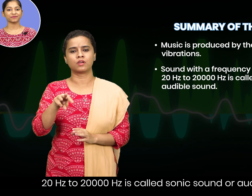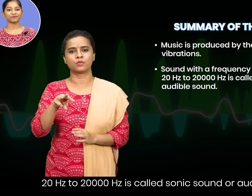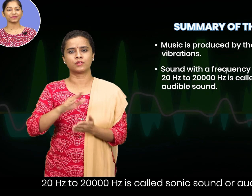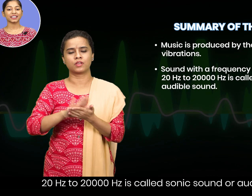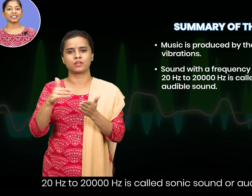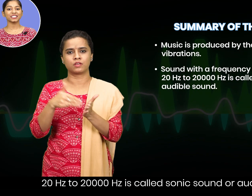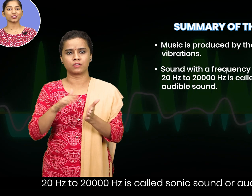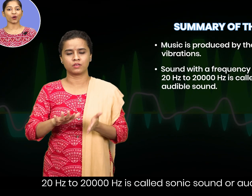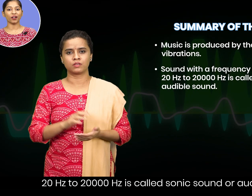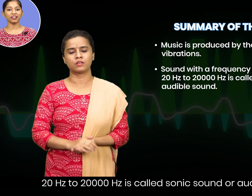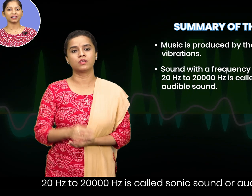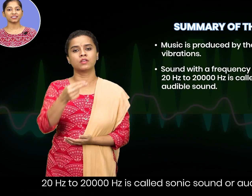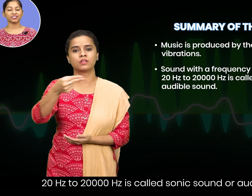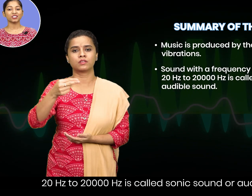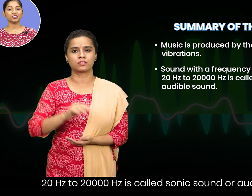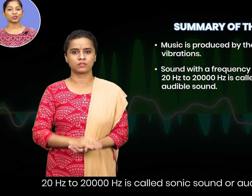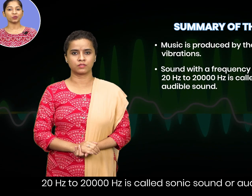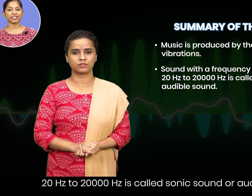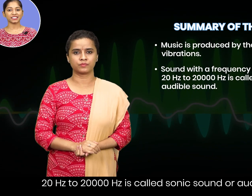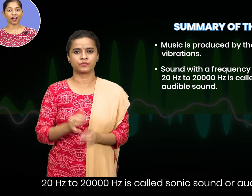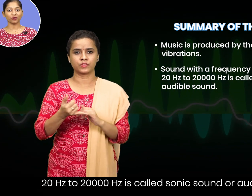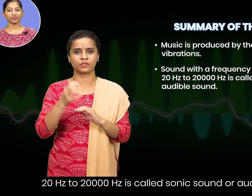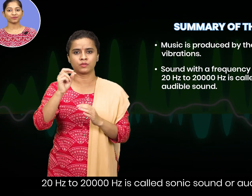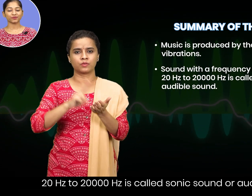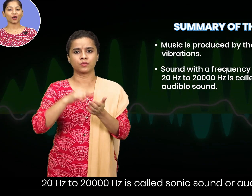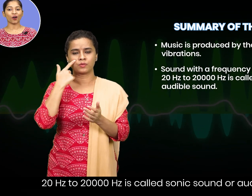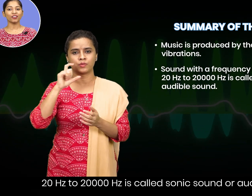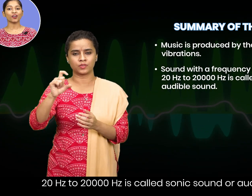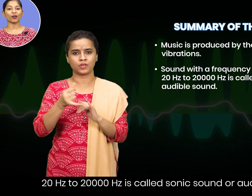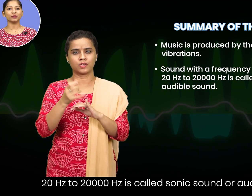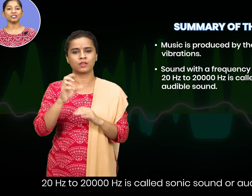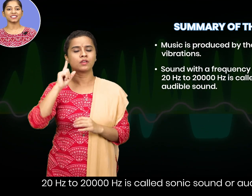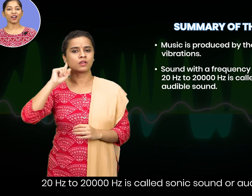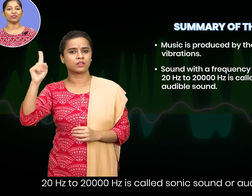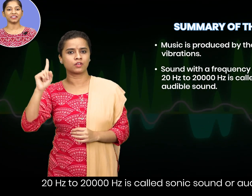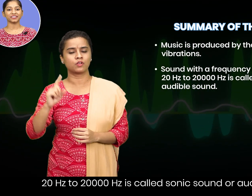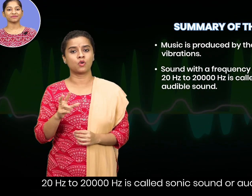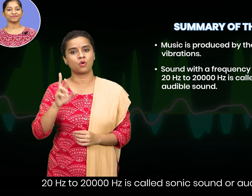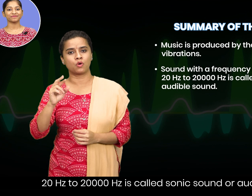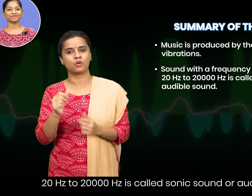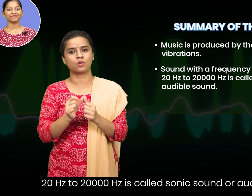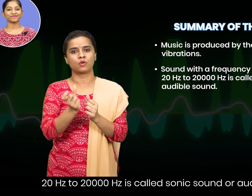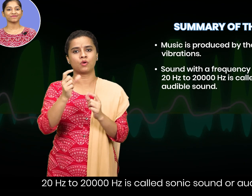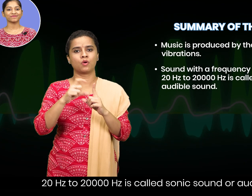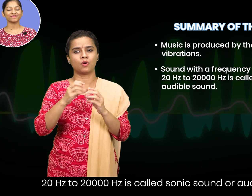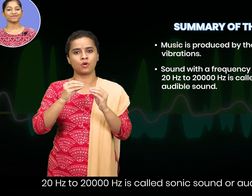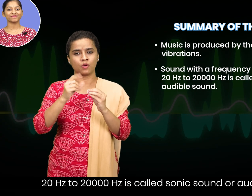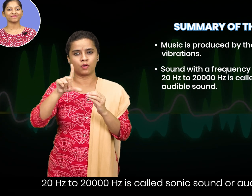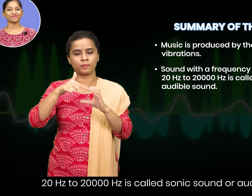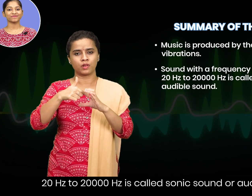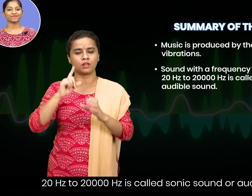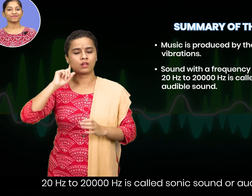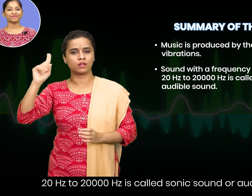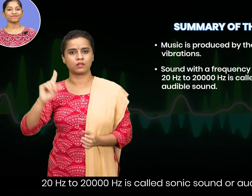Hz is called sonic sound or audible sound.